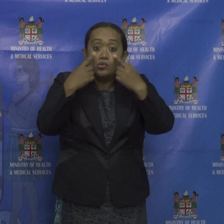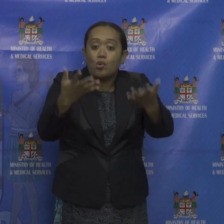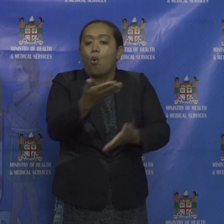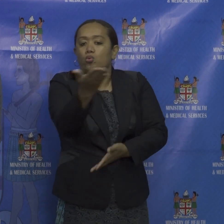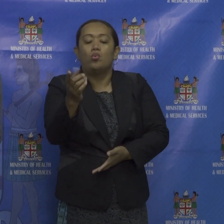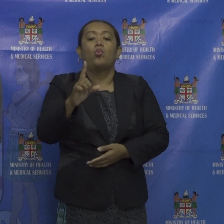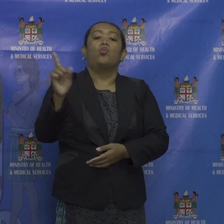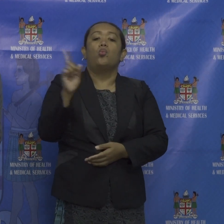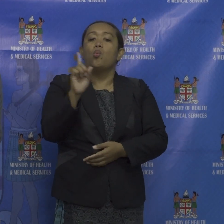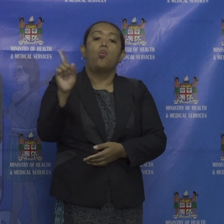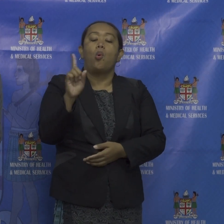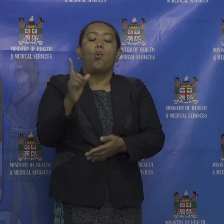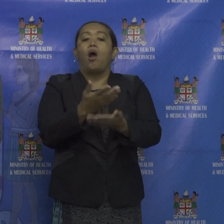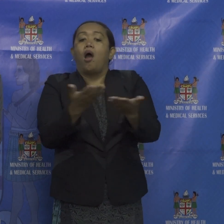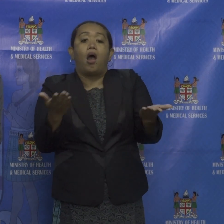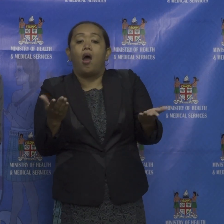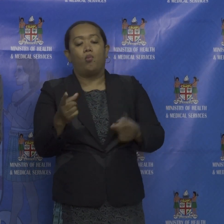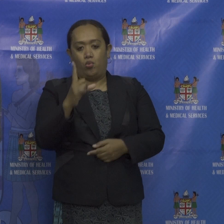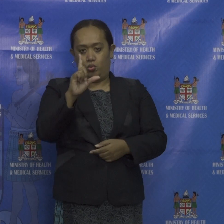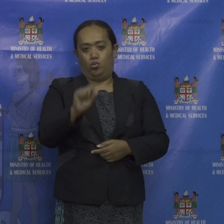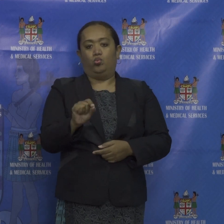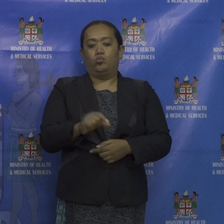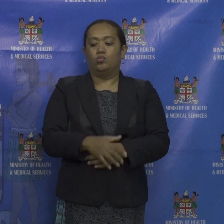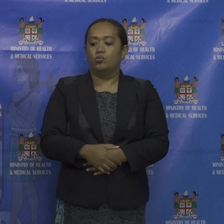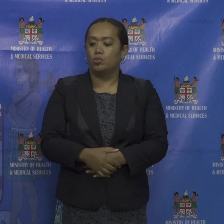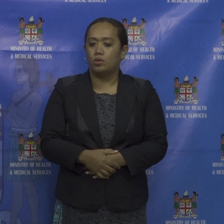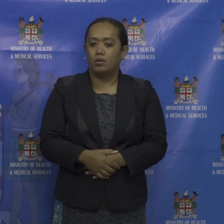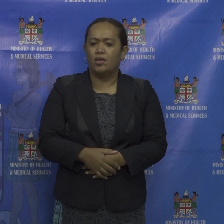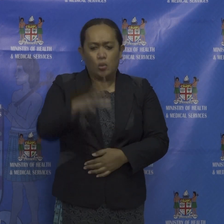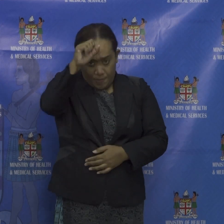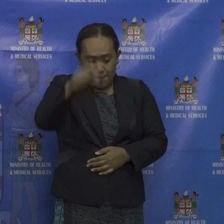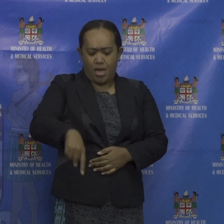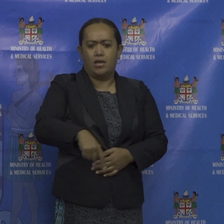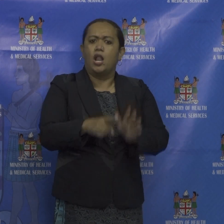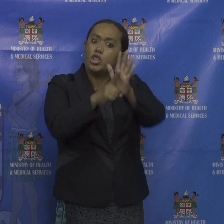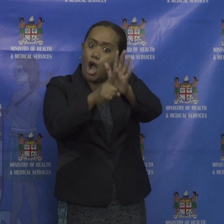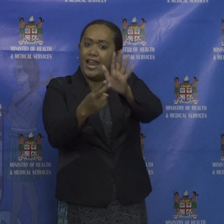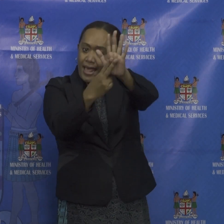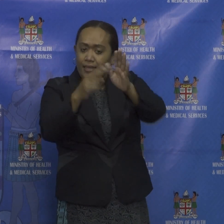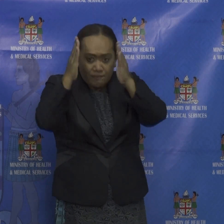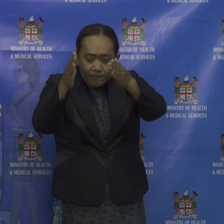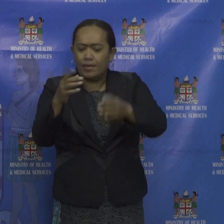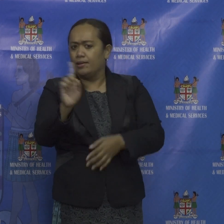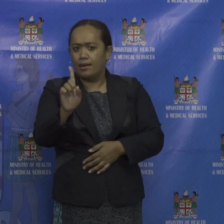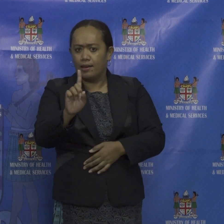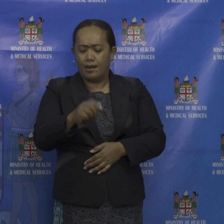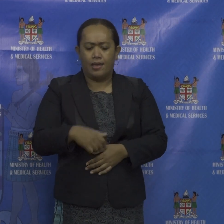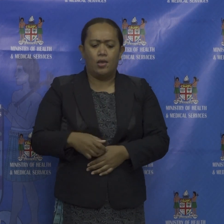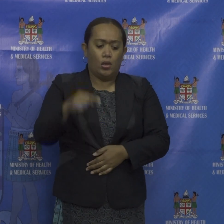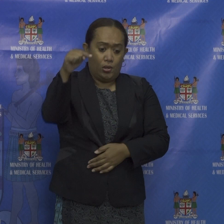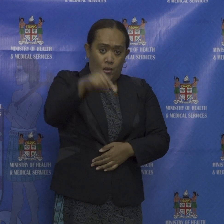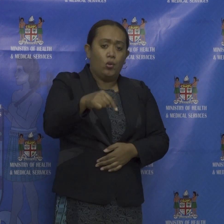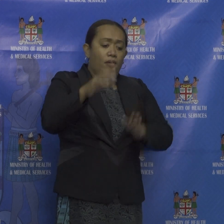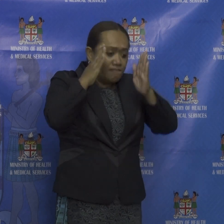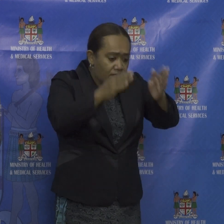Lautoka and Suva are not the only areas of the country that require vigilance. We now have too many cases of possible